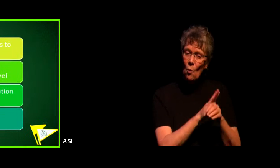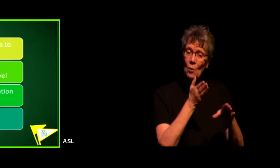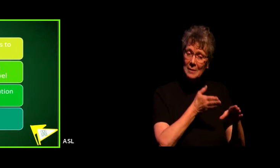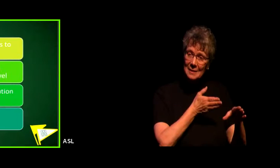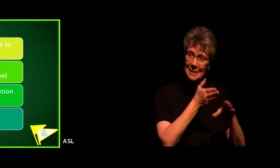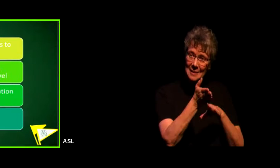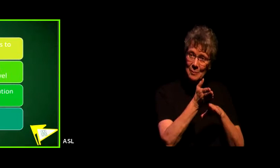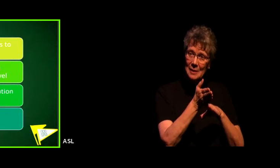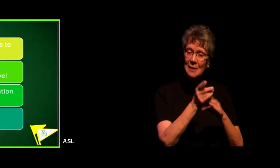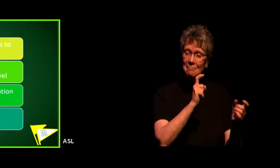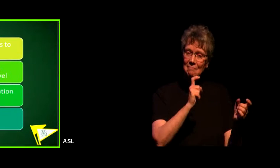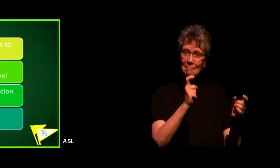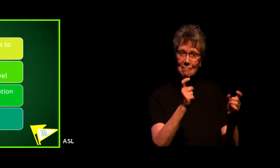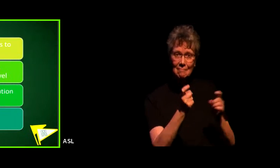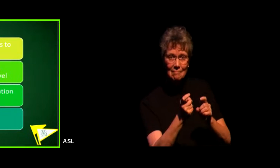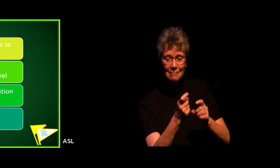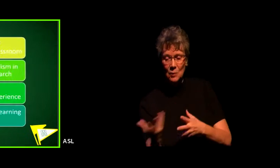of the academy.